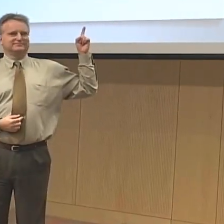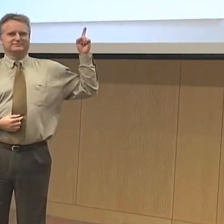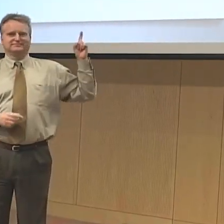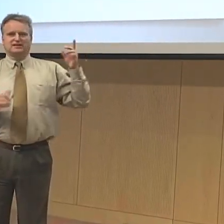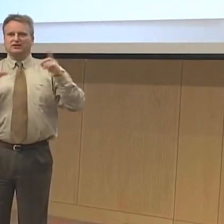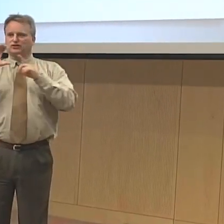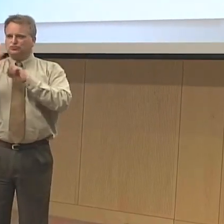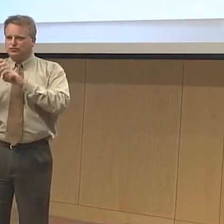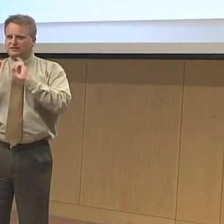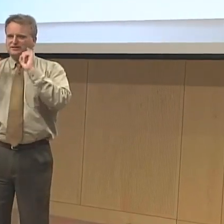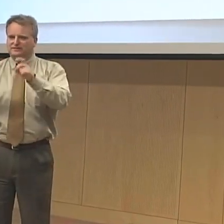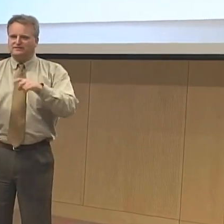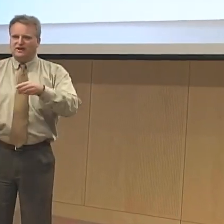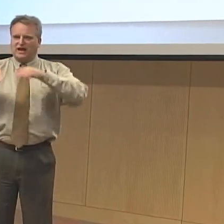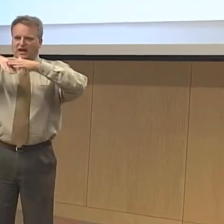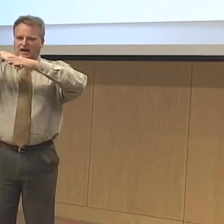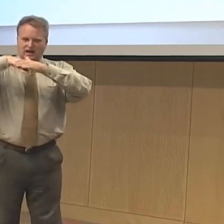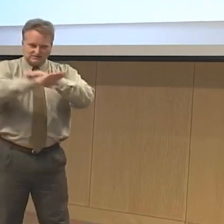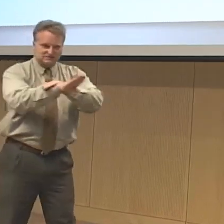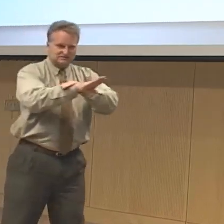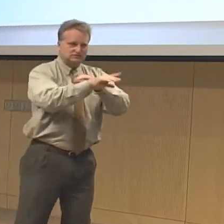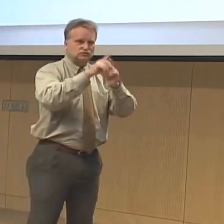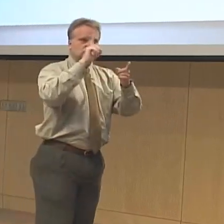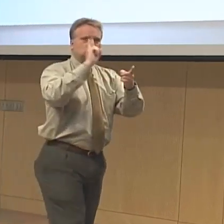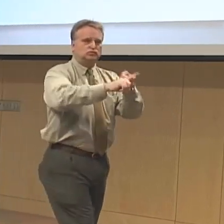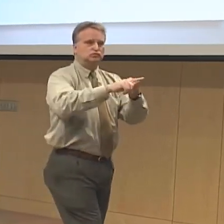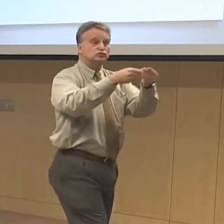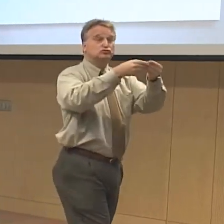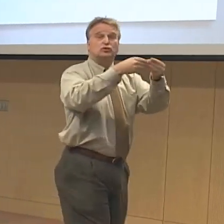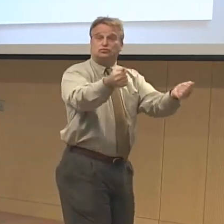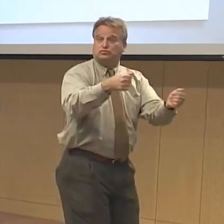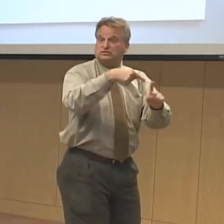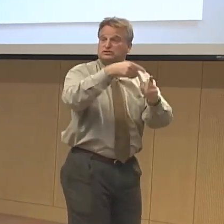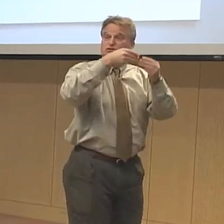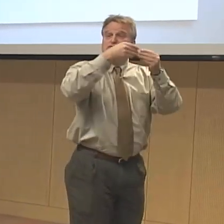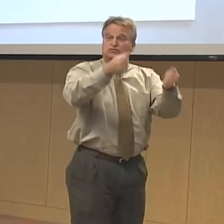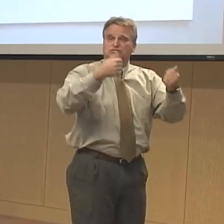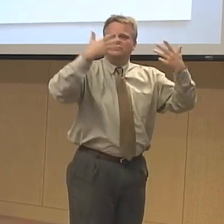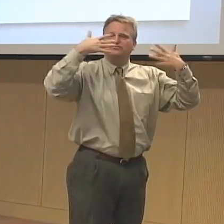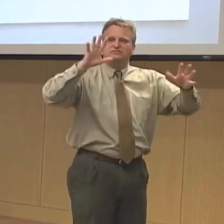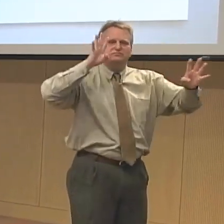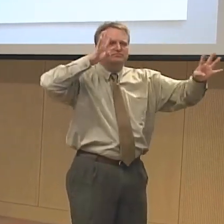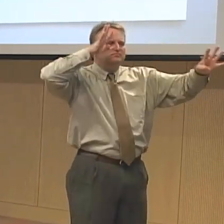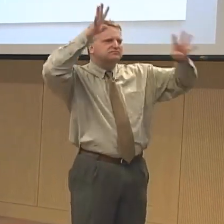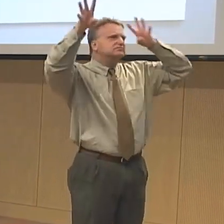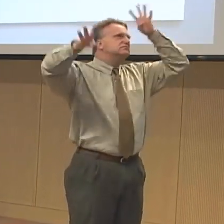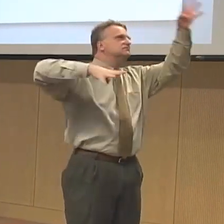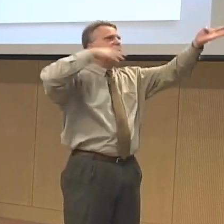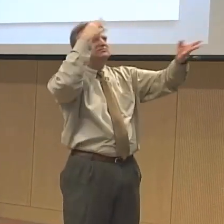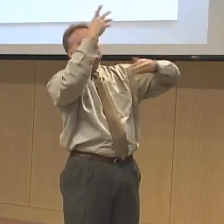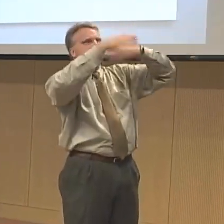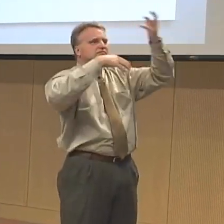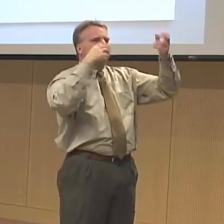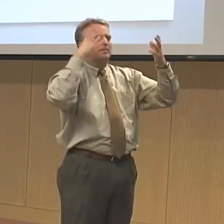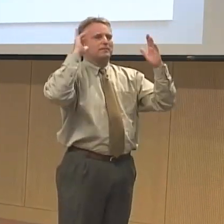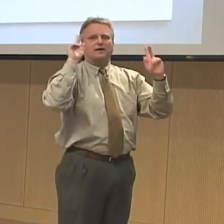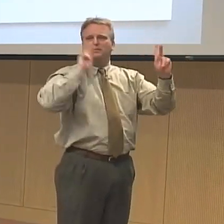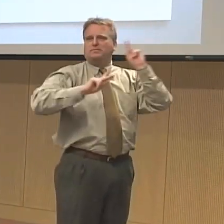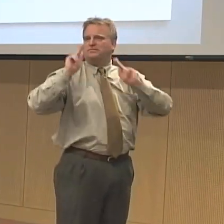favorite. Culture gives us access to solutions that have been proposed by